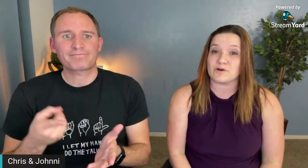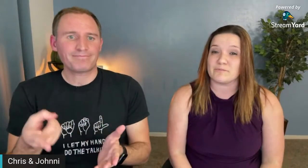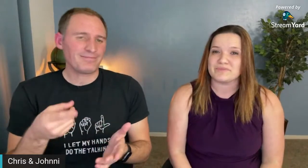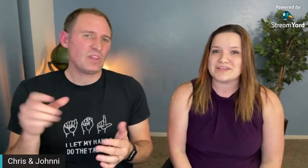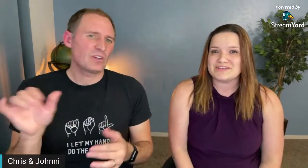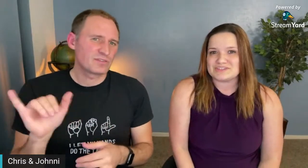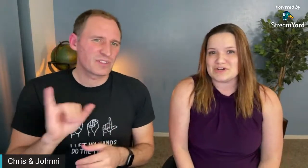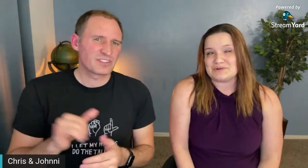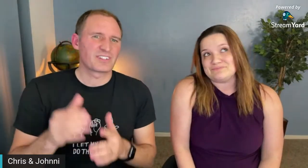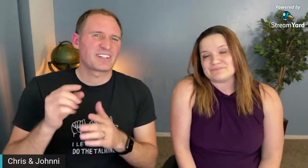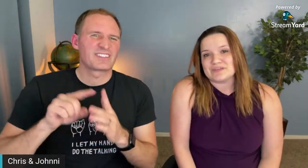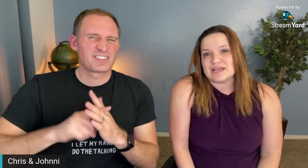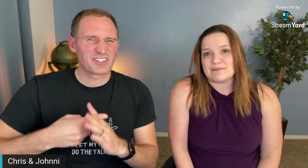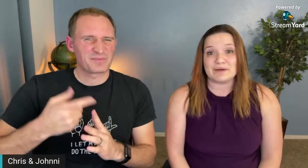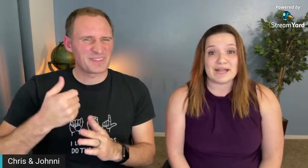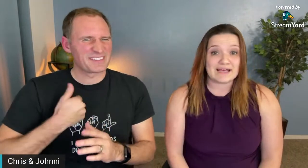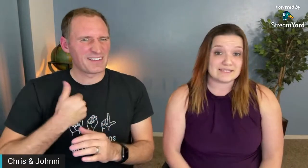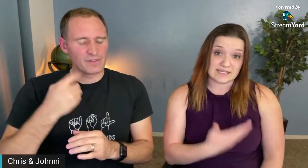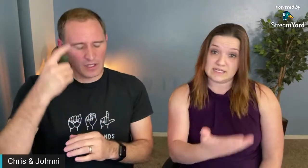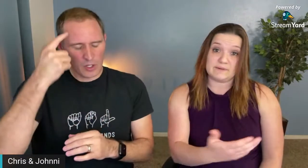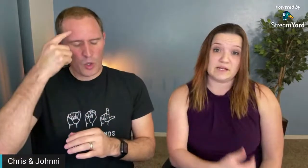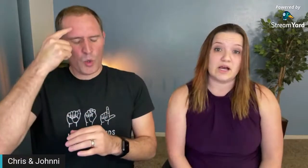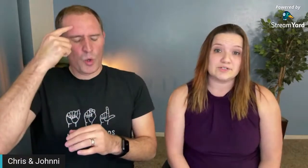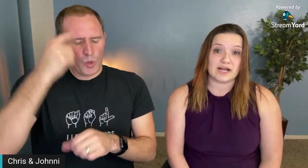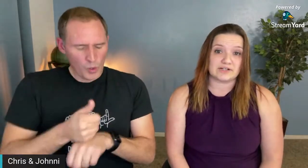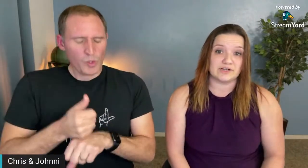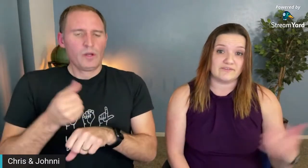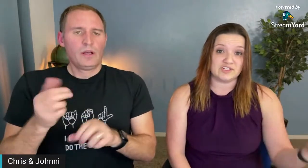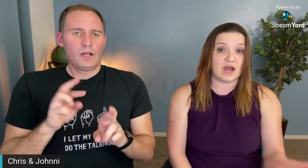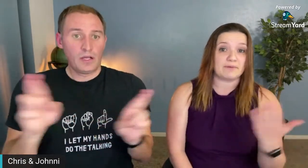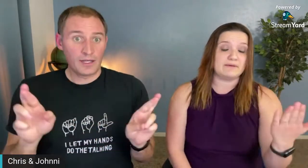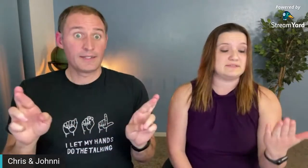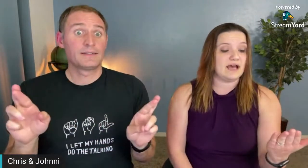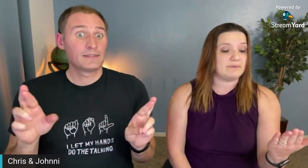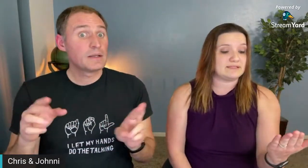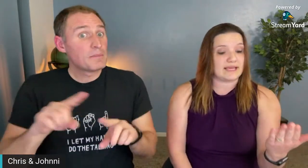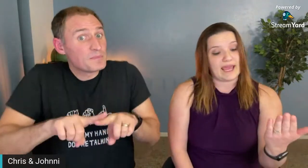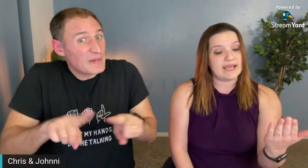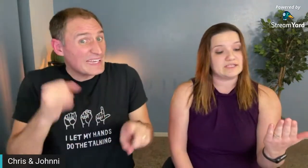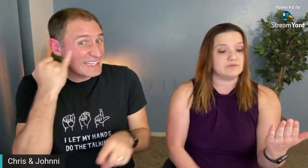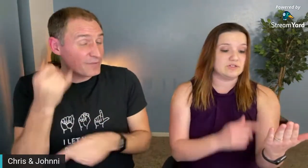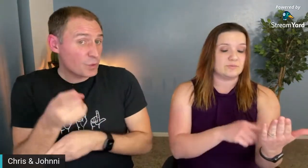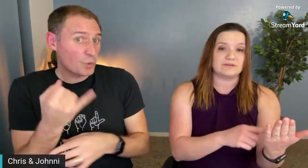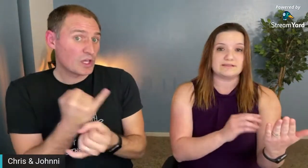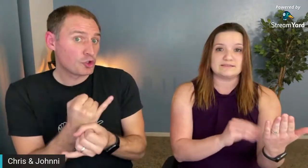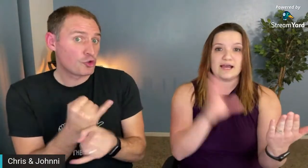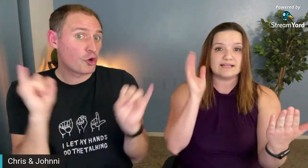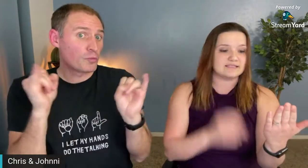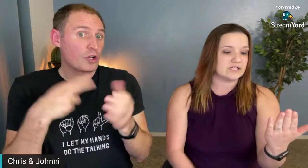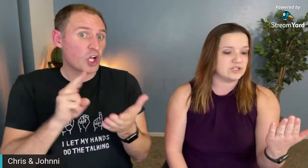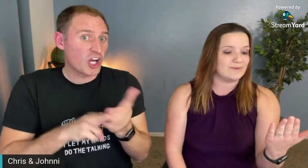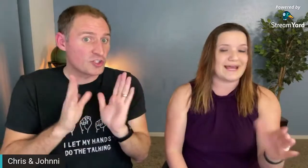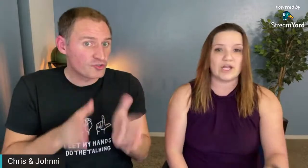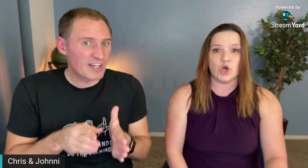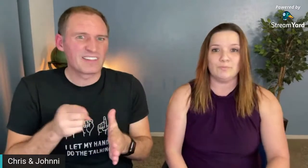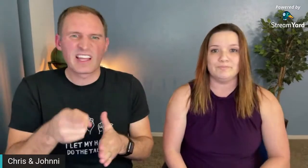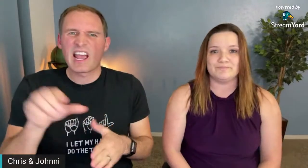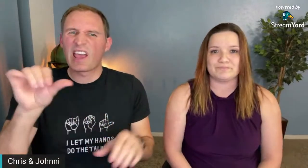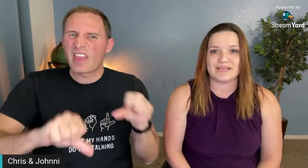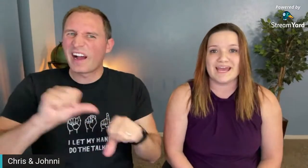them. So, but as like an independent contractor, if a job comes up and it's like, hey, it's to interpret this science lecture, you'd be like, nope,